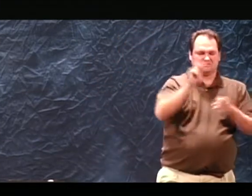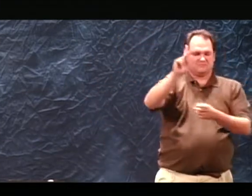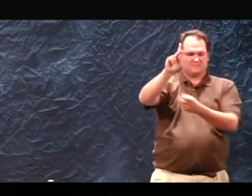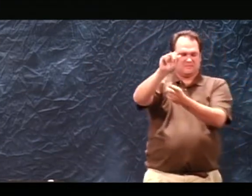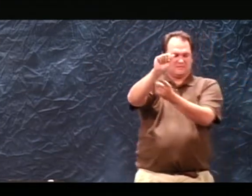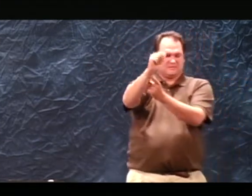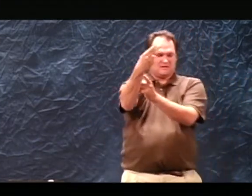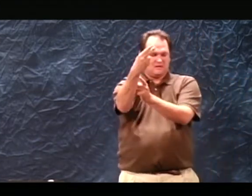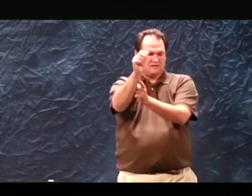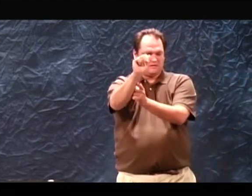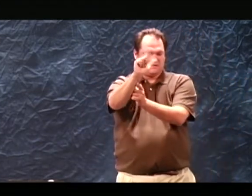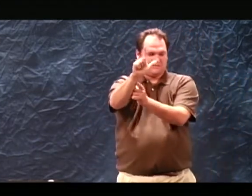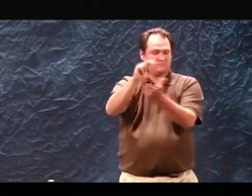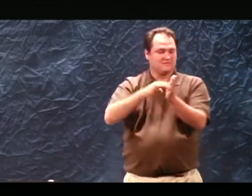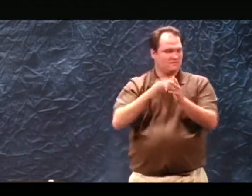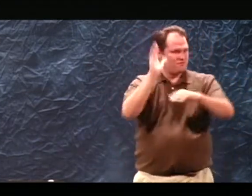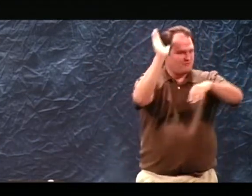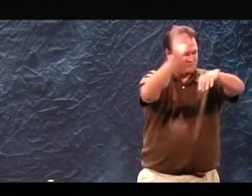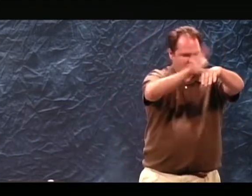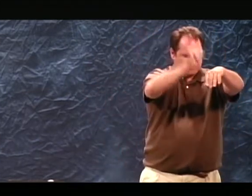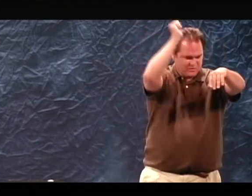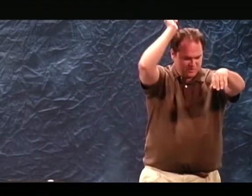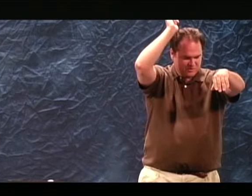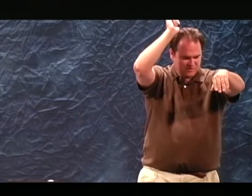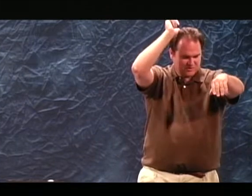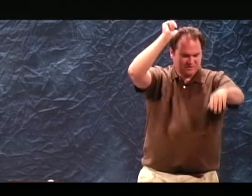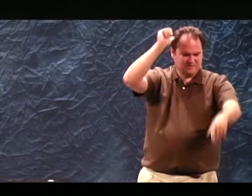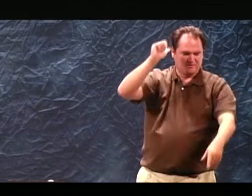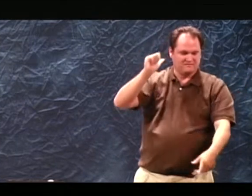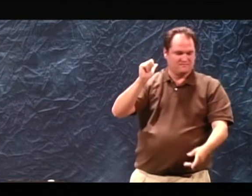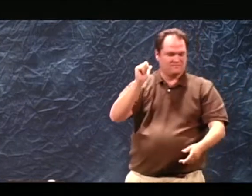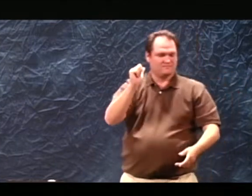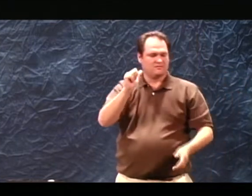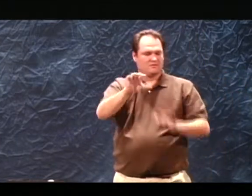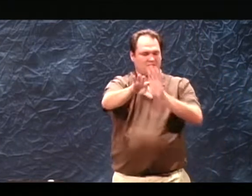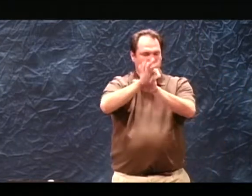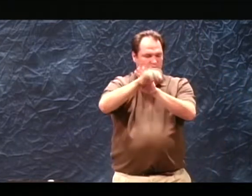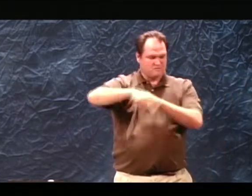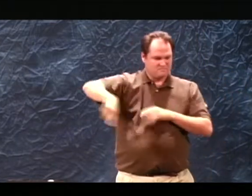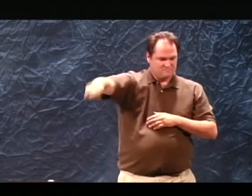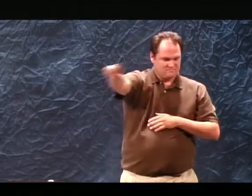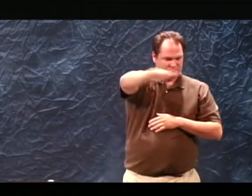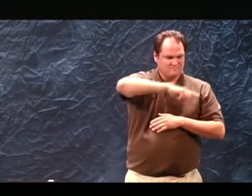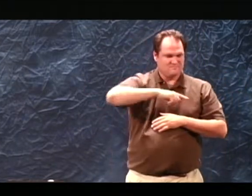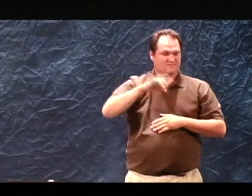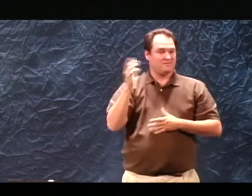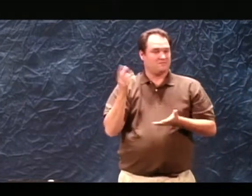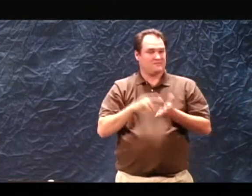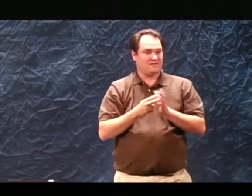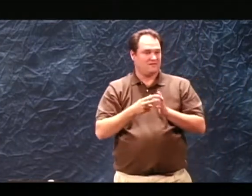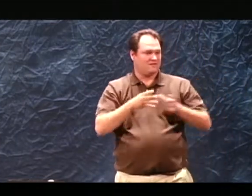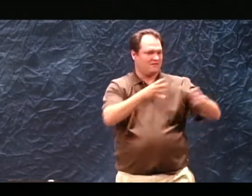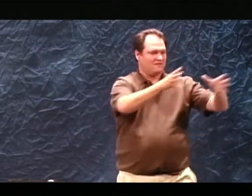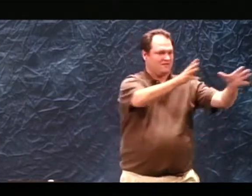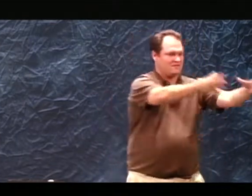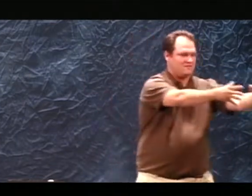the two hebrew words for church in the old testament convey similar kahal needs to call and